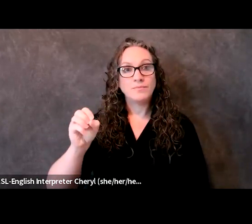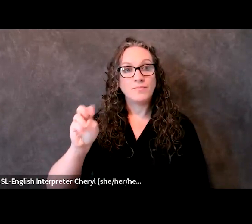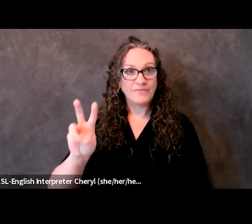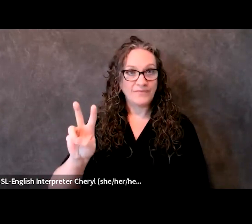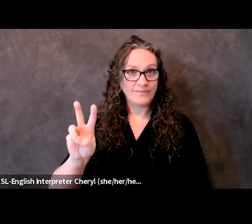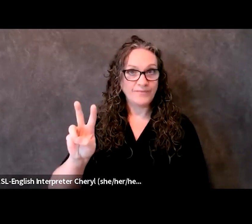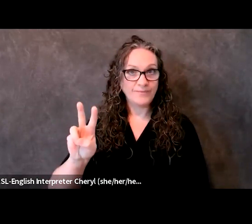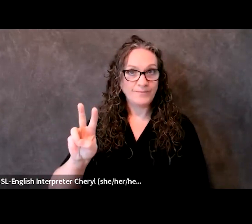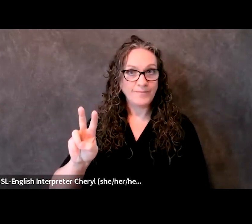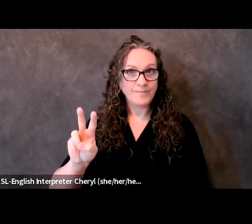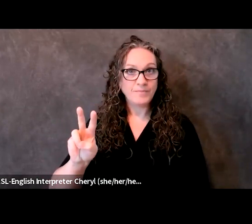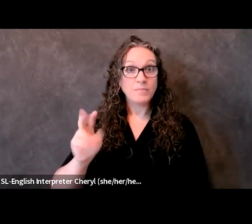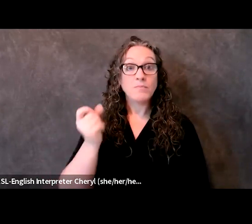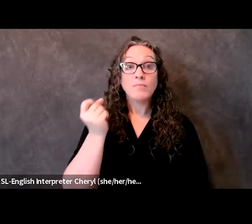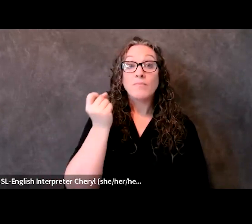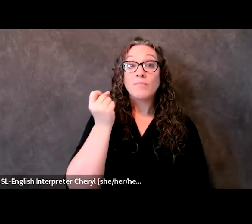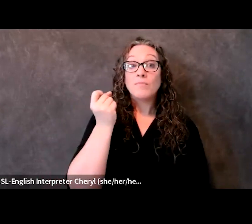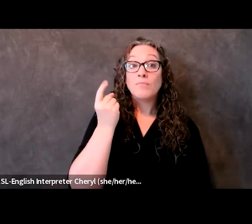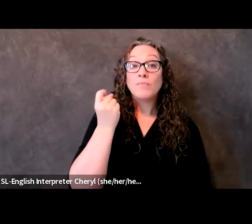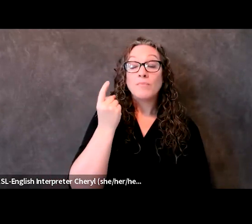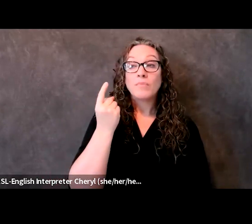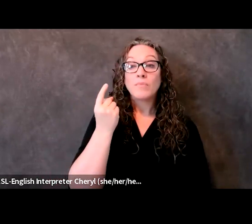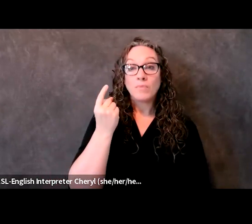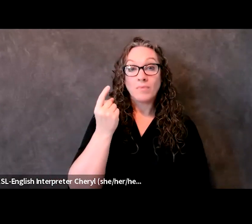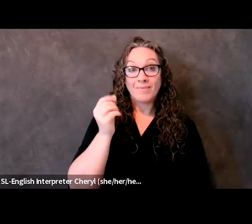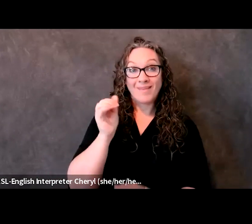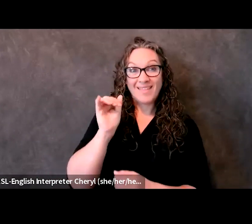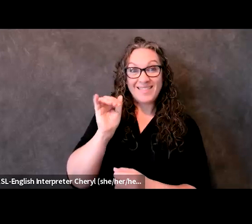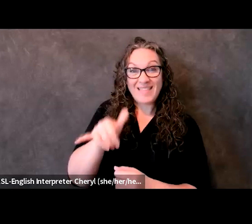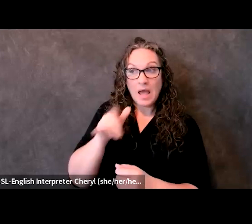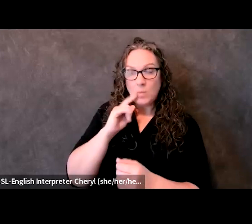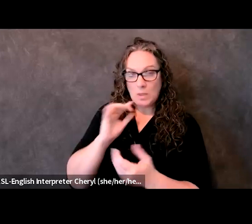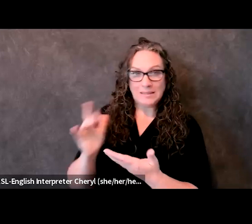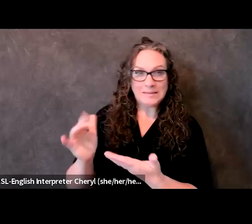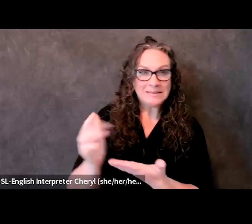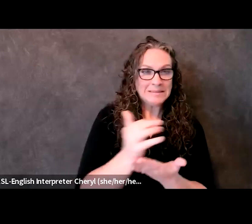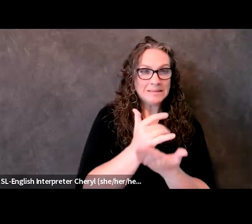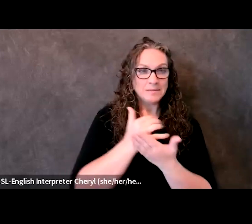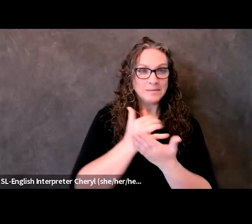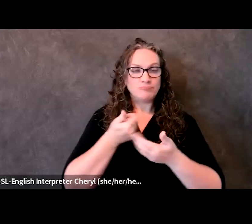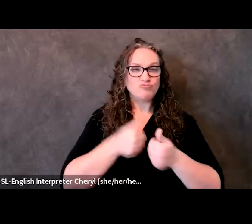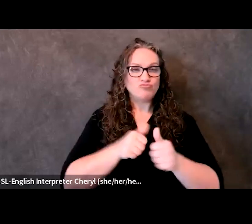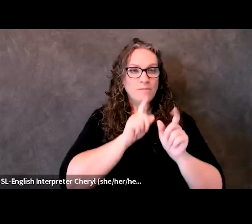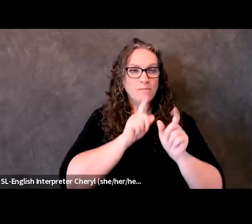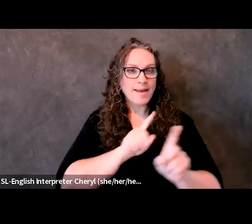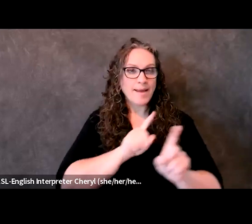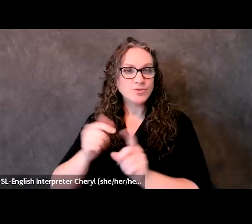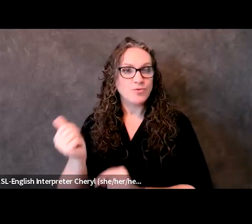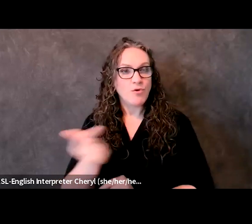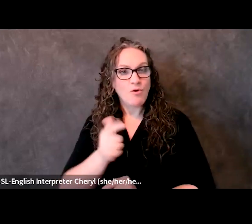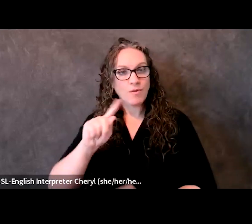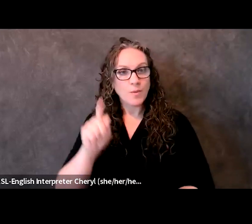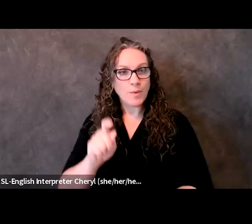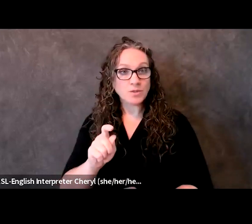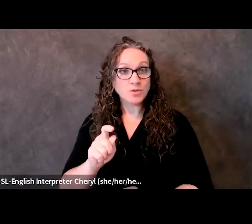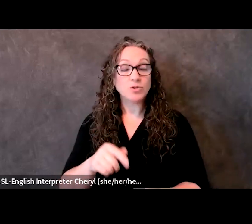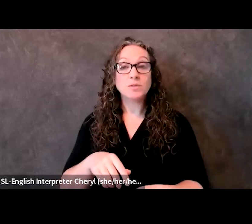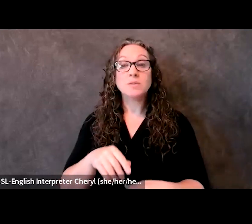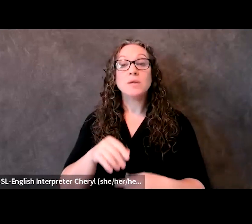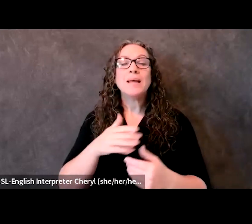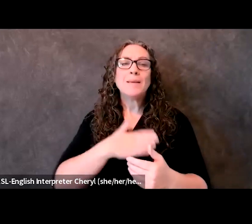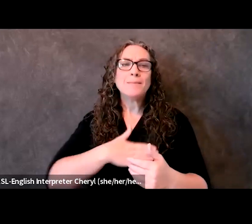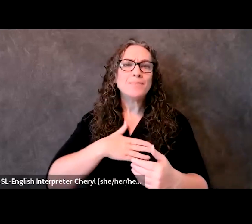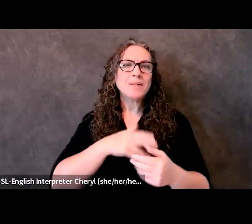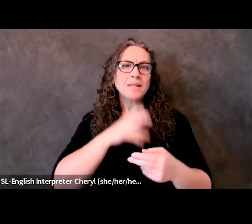oafn@caloes.ca.gov. So we could try to answer all of the questions. Identify who you were referring your question